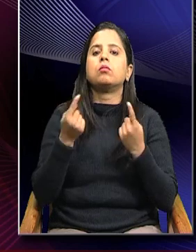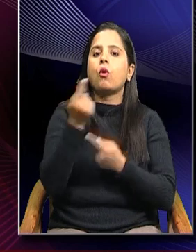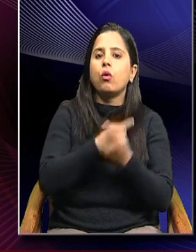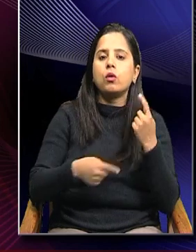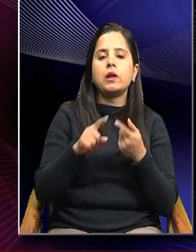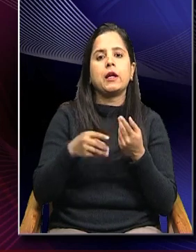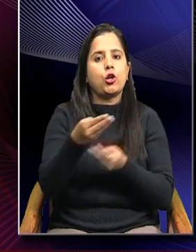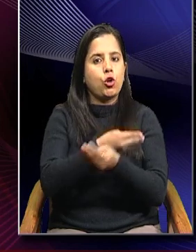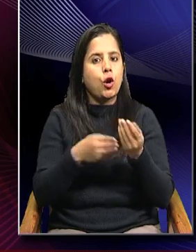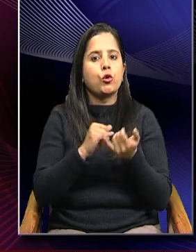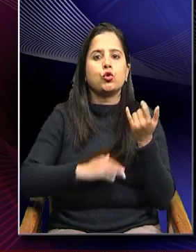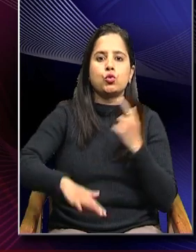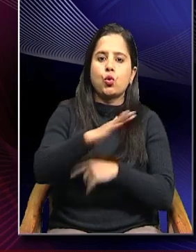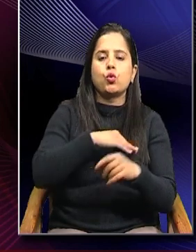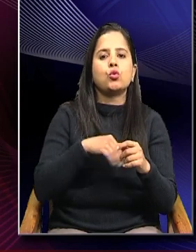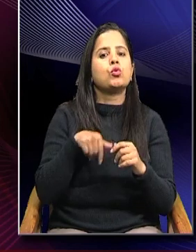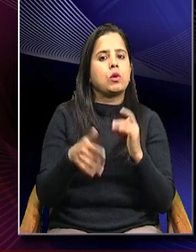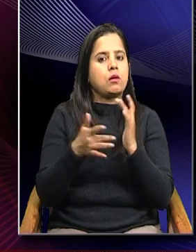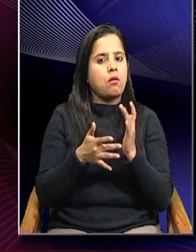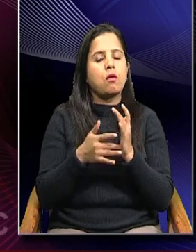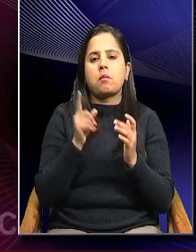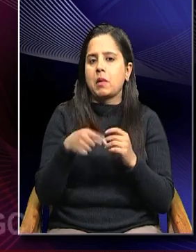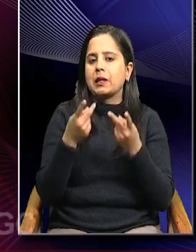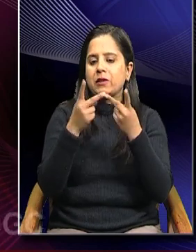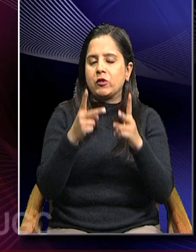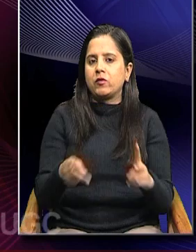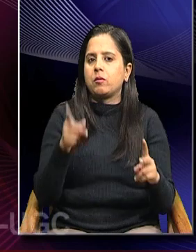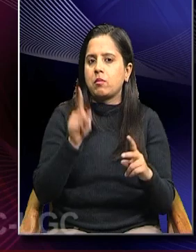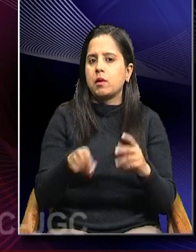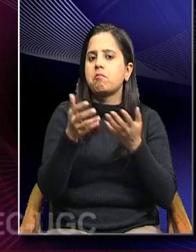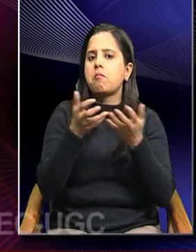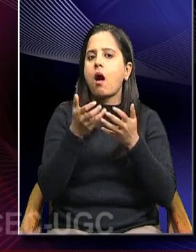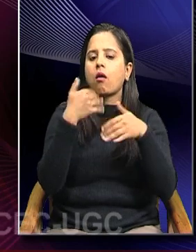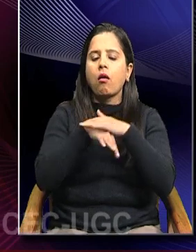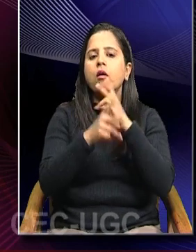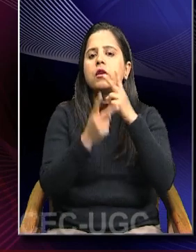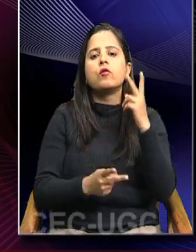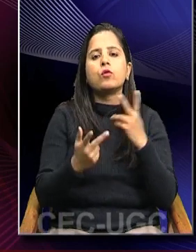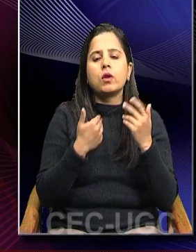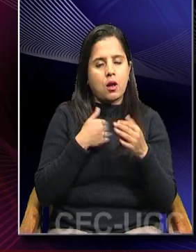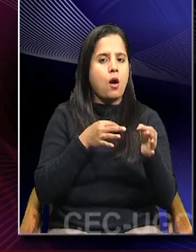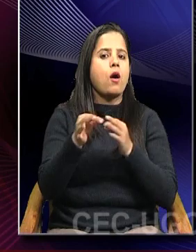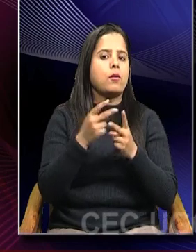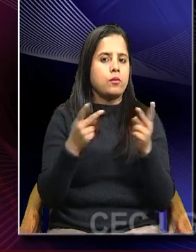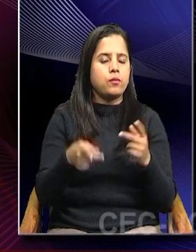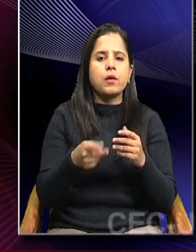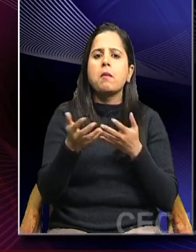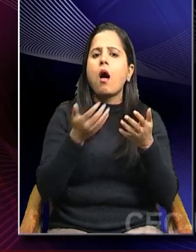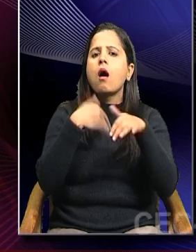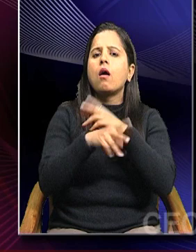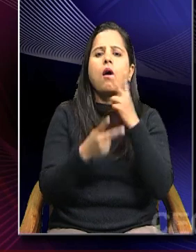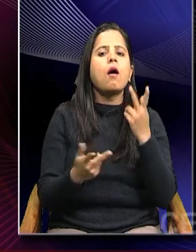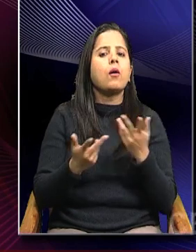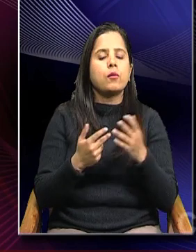social and technological, we have to understand the different types of market also. That I would tell you that what kind of markets we have.